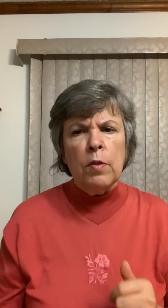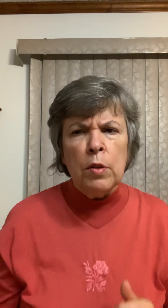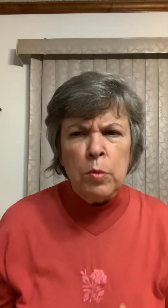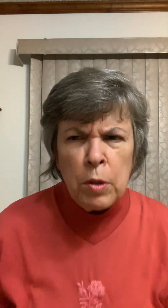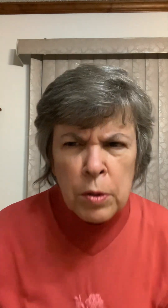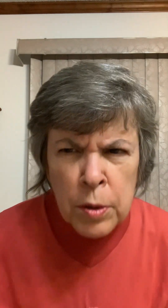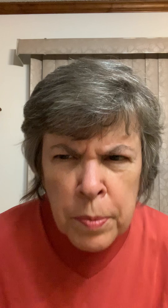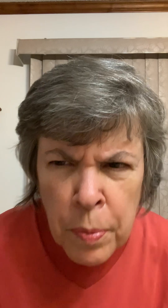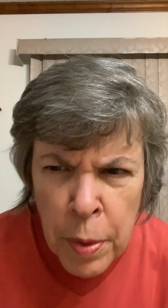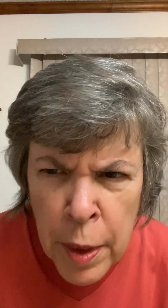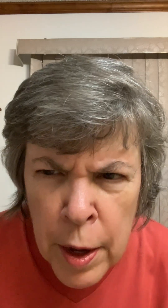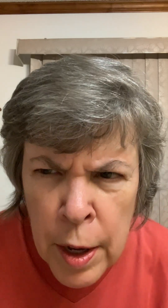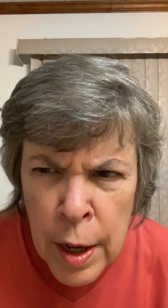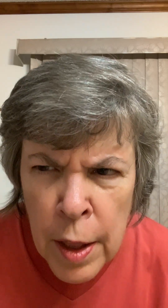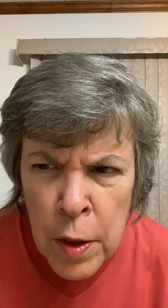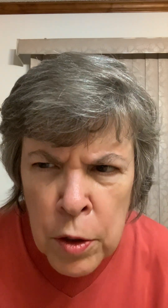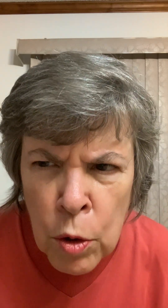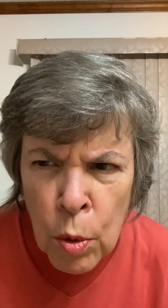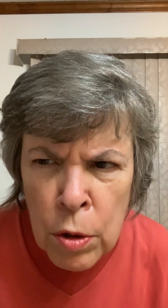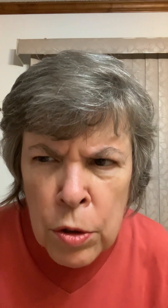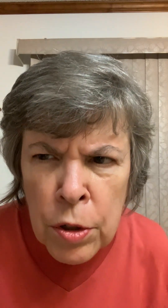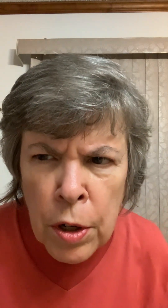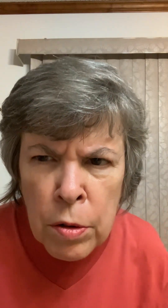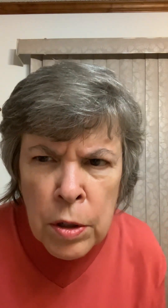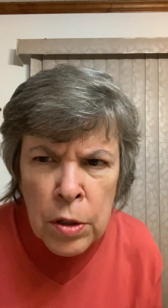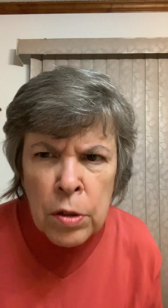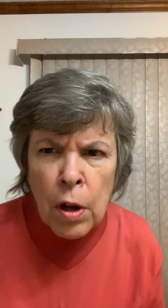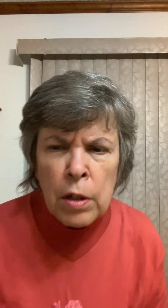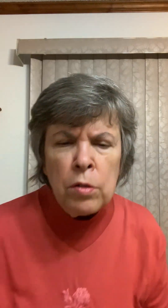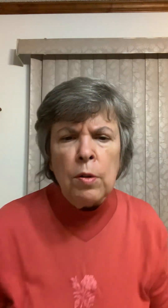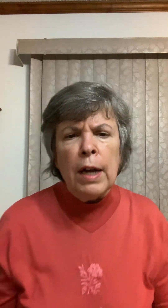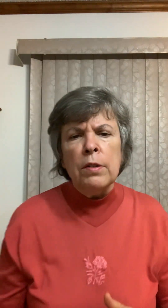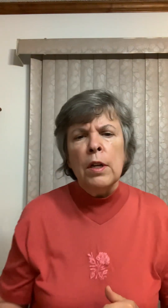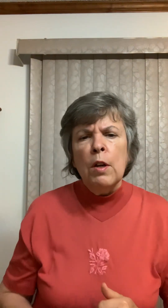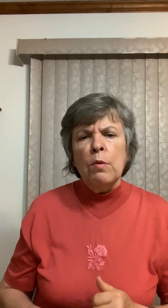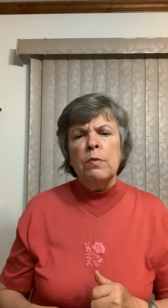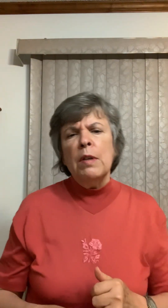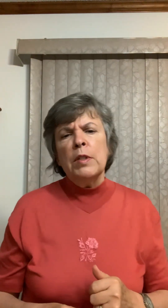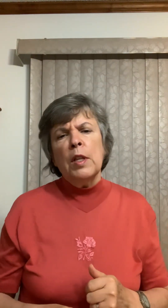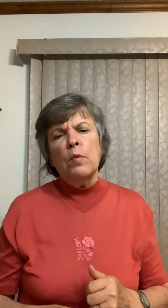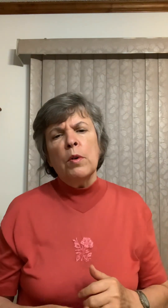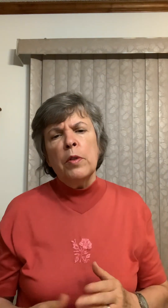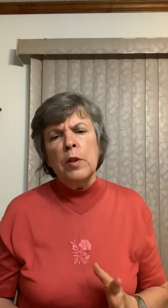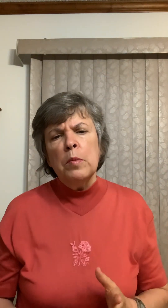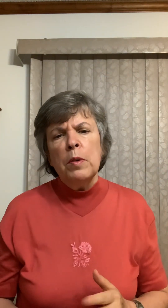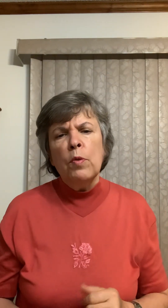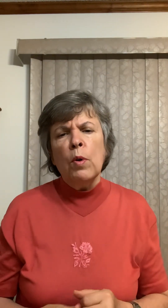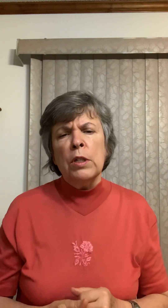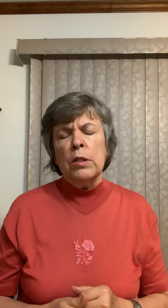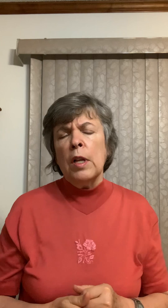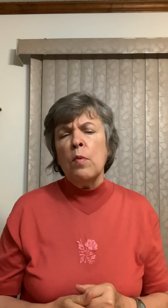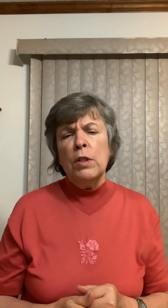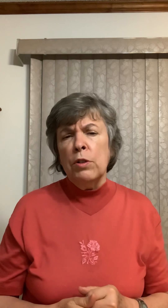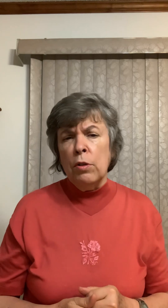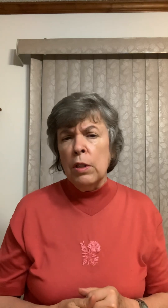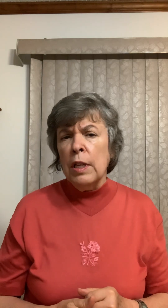those words. This cornerstone, this solid ground. We've never done the word this before, and it's another one you could leave